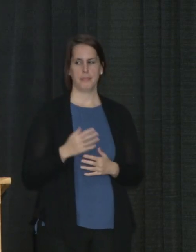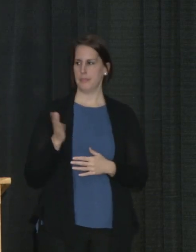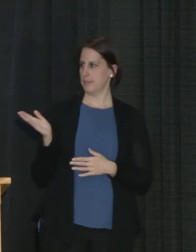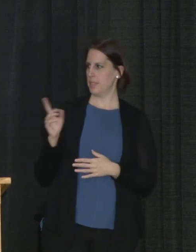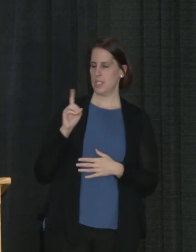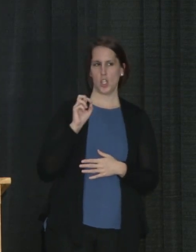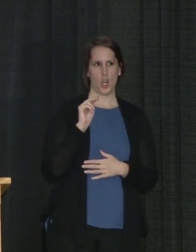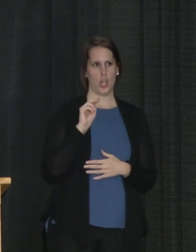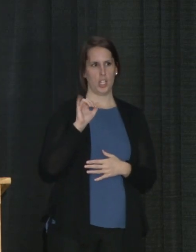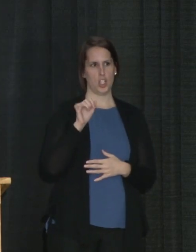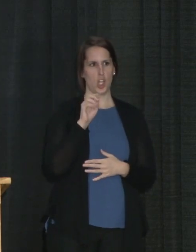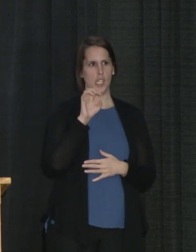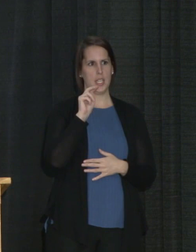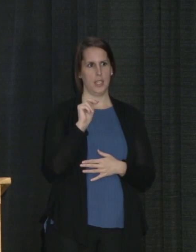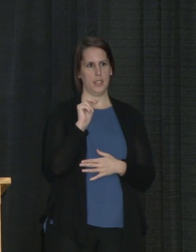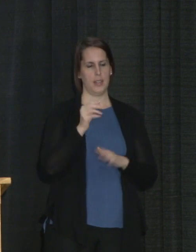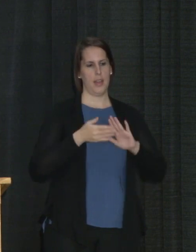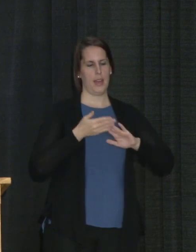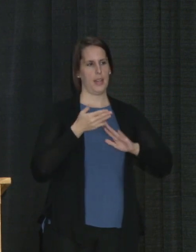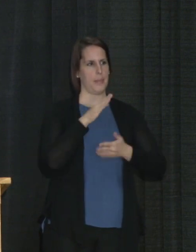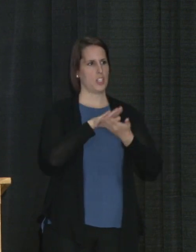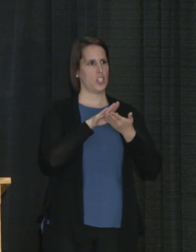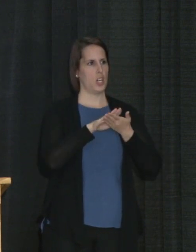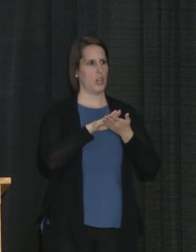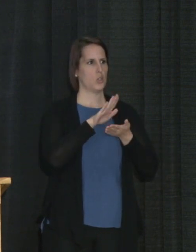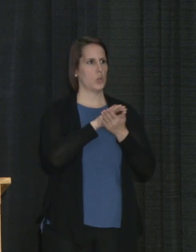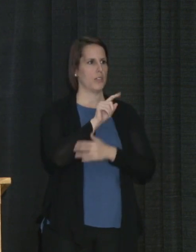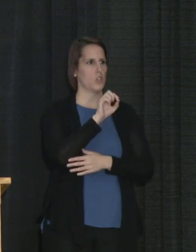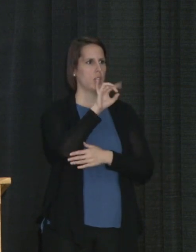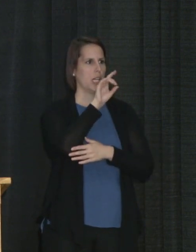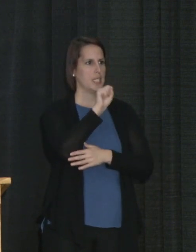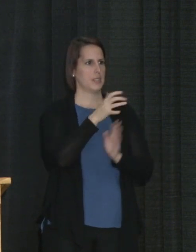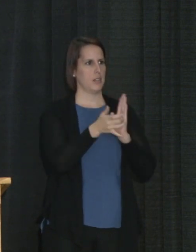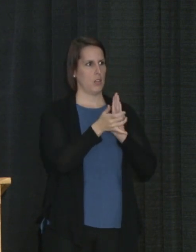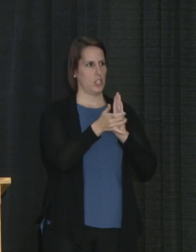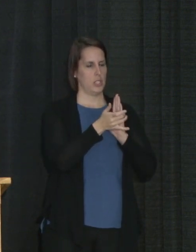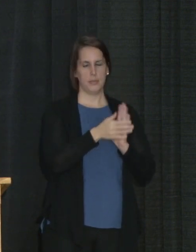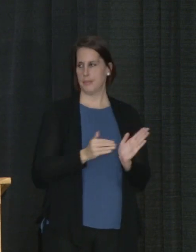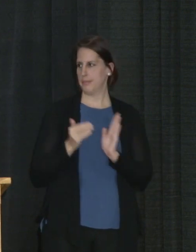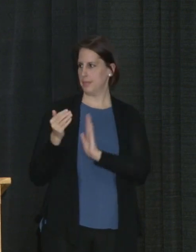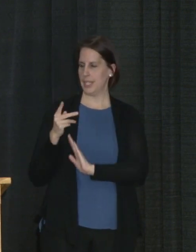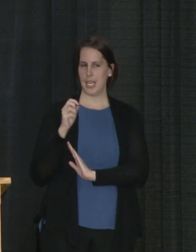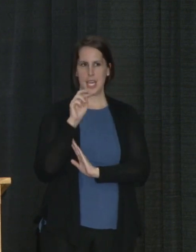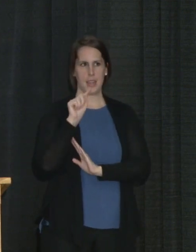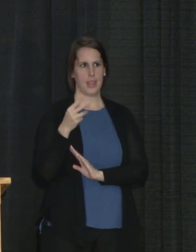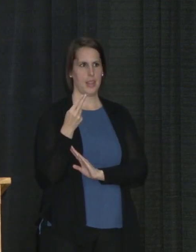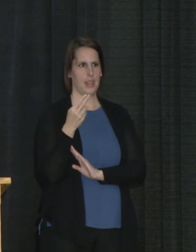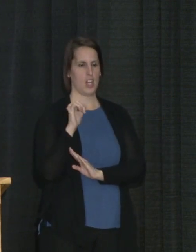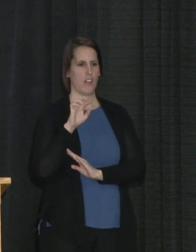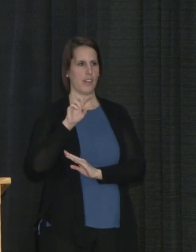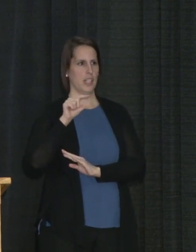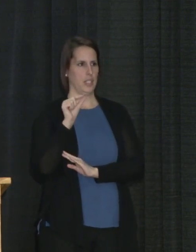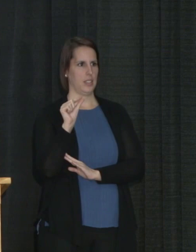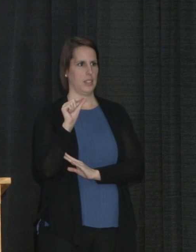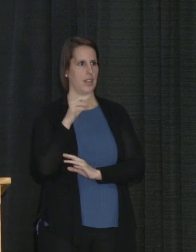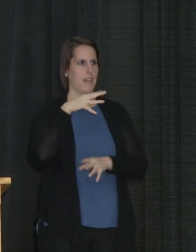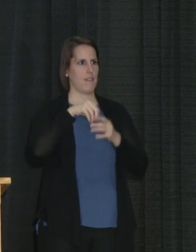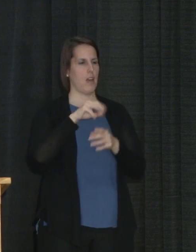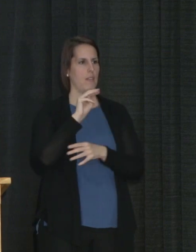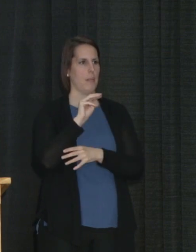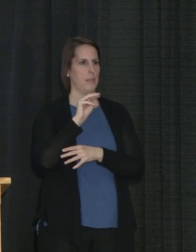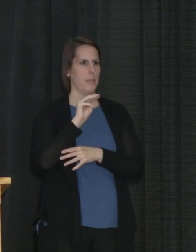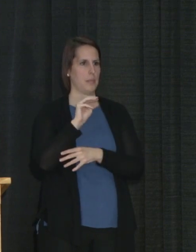Don Jardine, Academic Chair, School of Trades and Technology. Keith Irving, Member of the Legislative Assembly, Kings